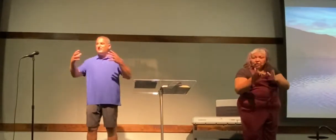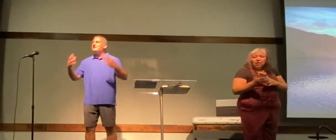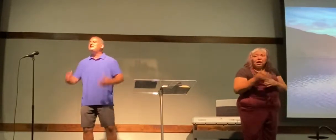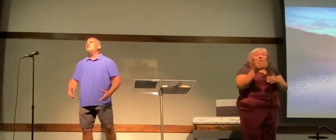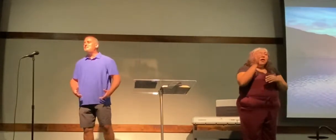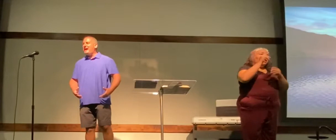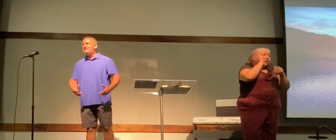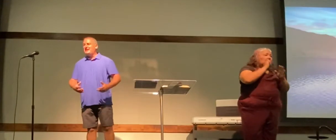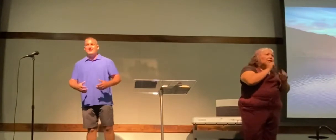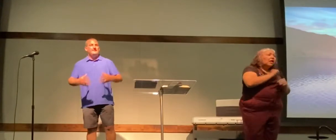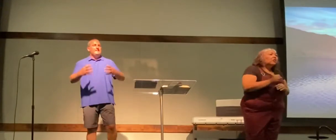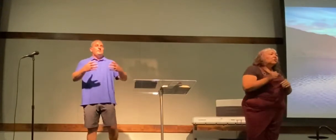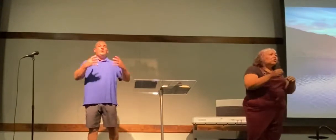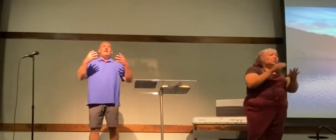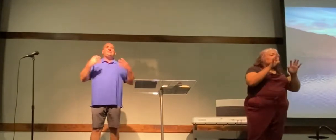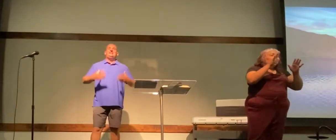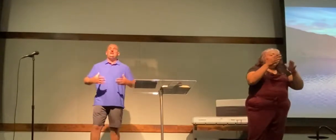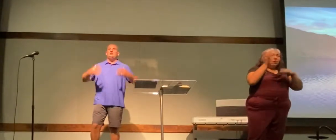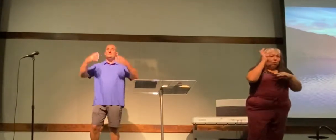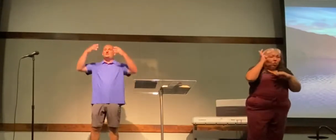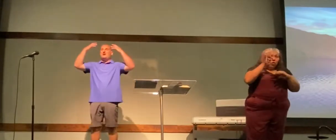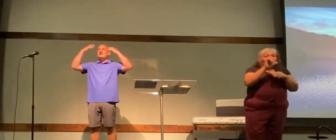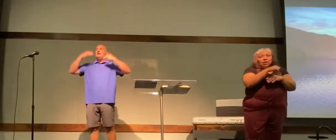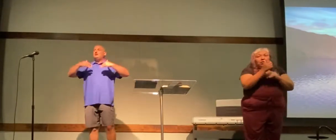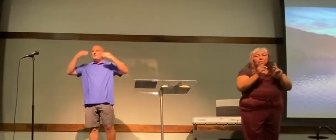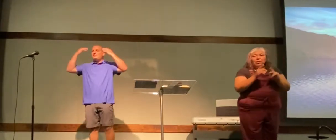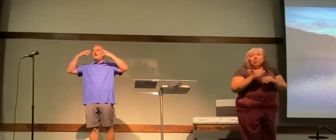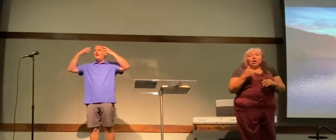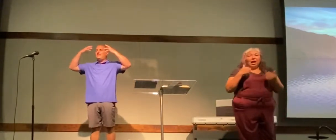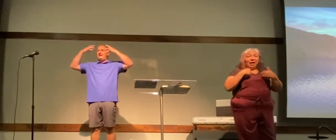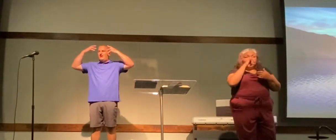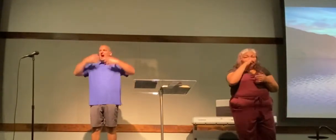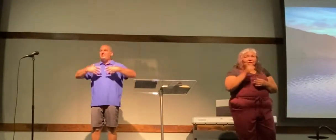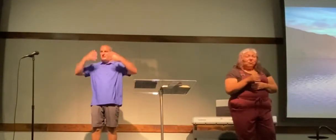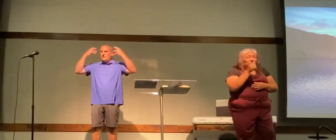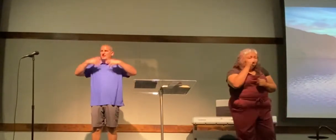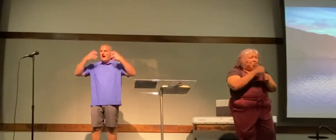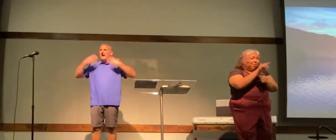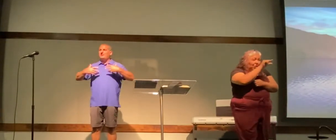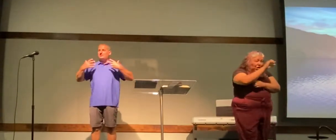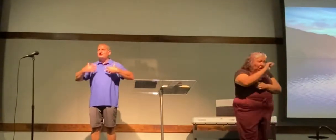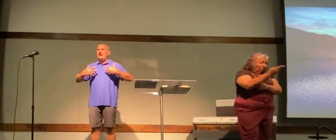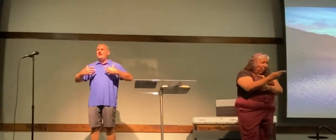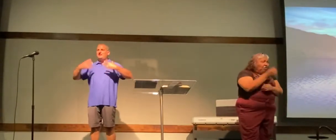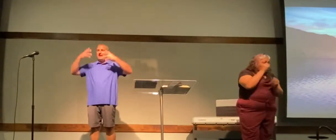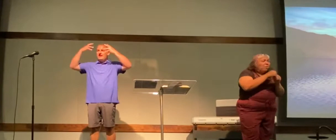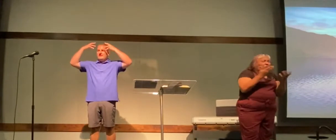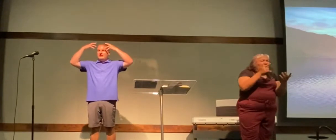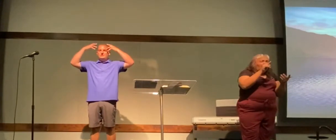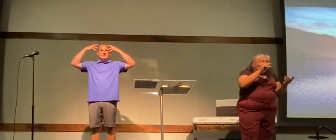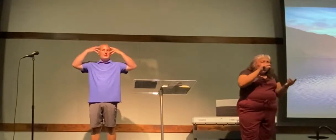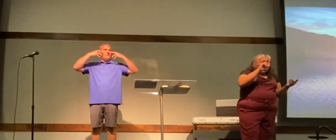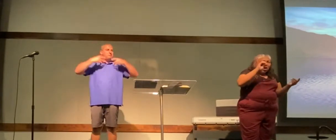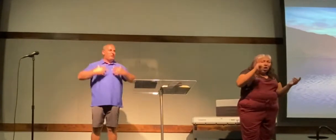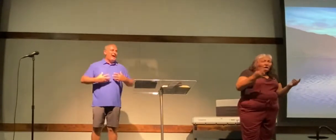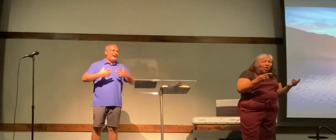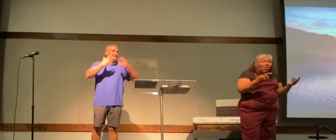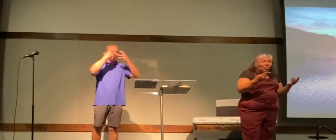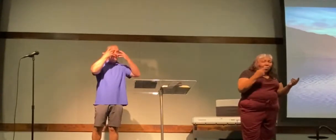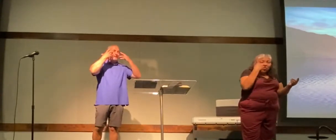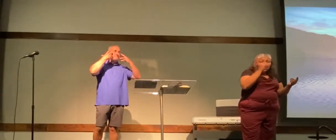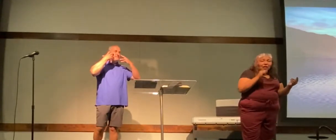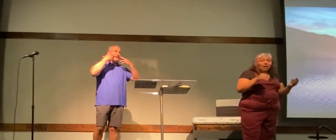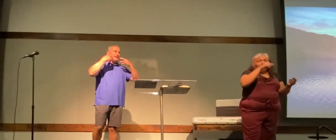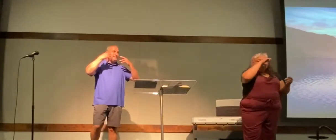and it was just amazing. And we had a kid who was dressed, you remember like goth, you know what goth looks like? You know, like they were dressed all black